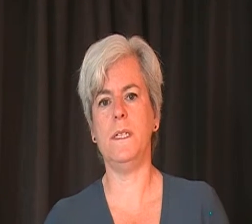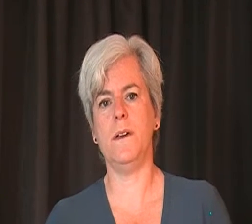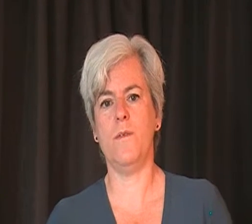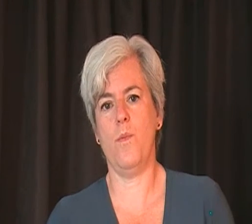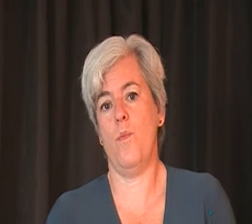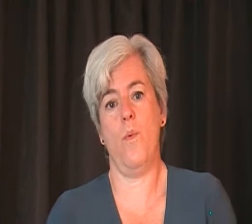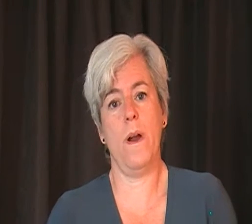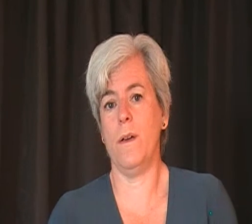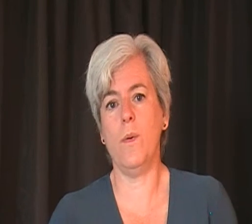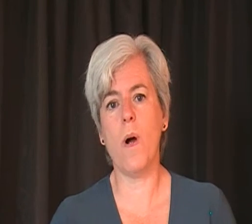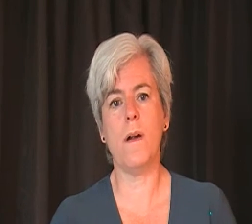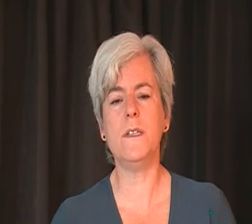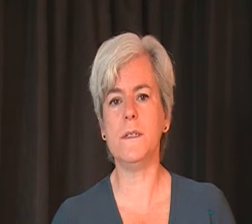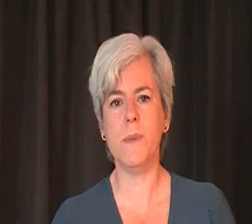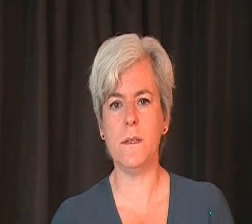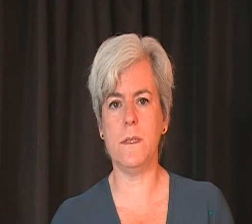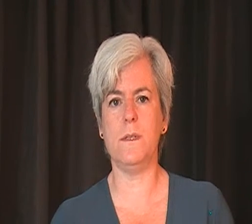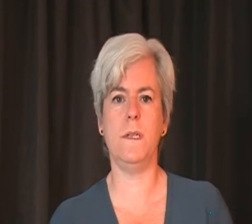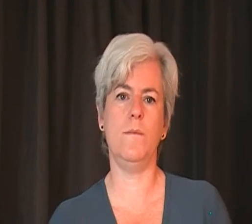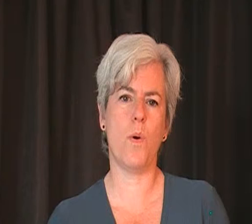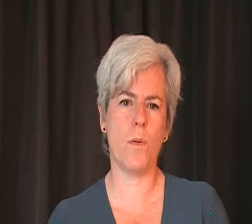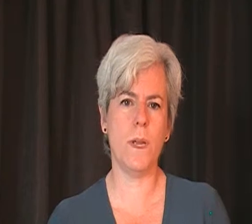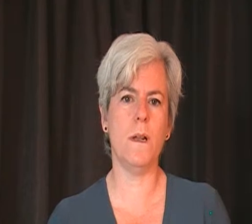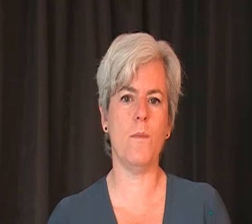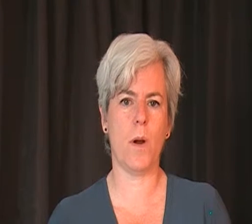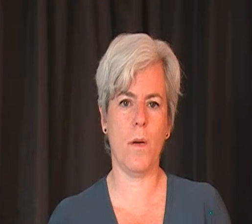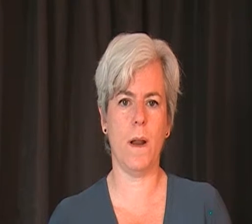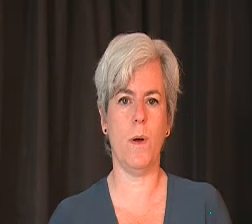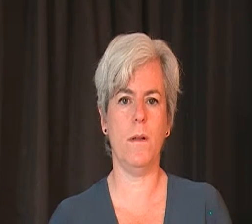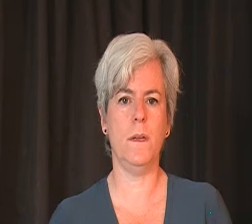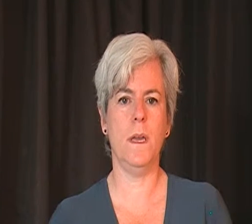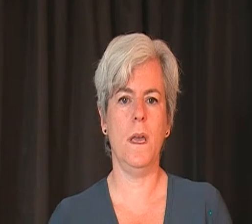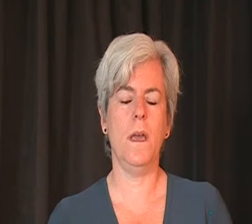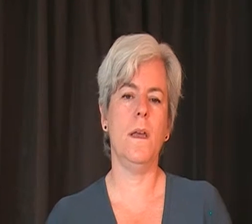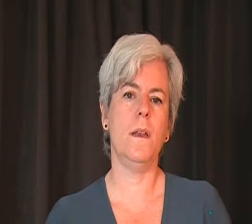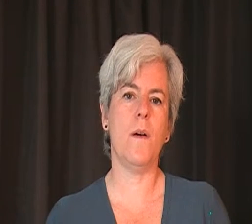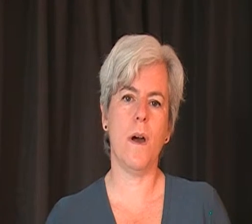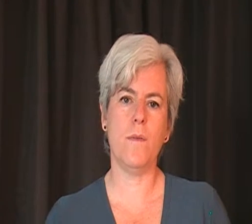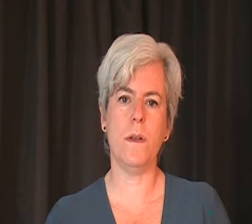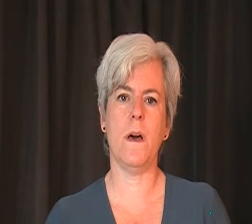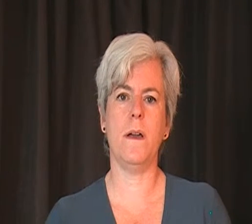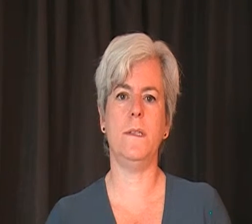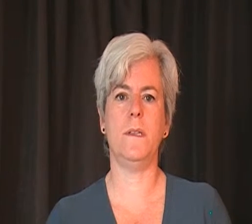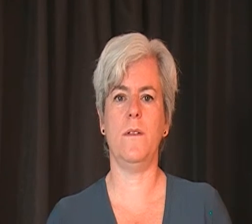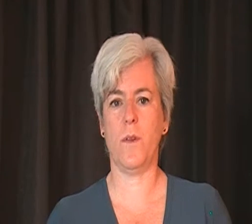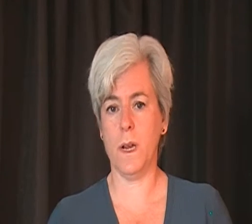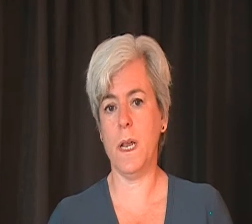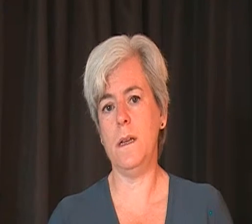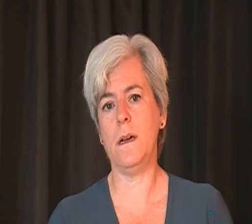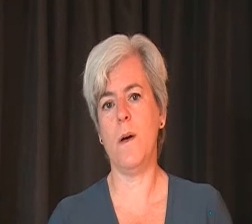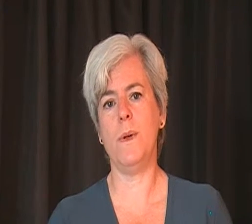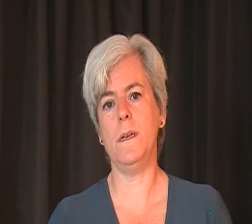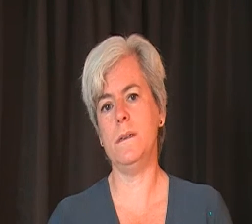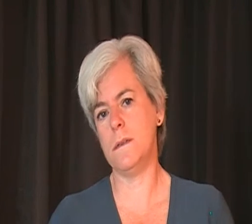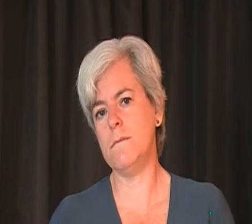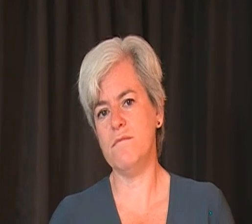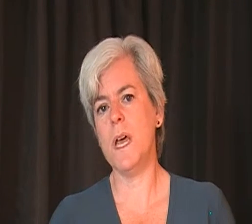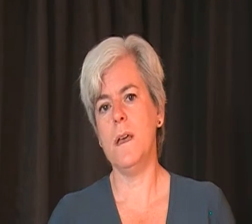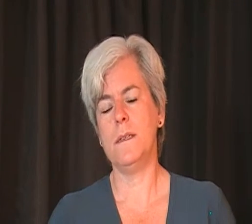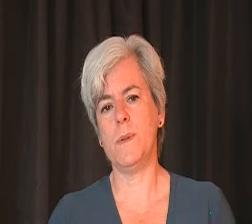idea of where you are. It just makes you seem more real, more credible. Now I realize that for Canadian companies and